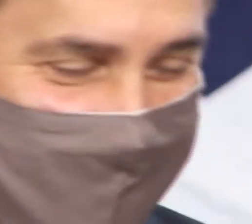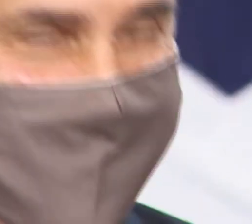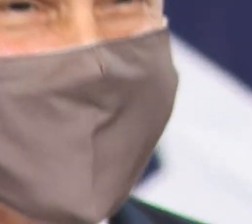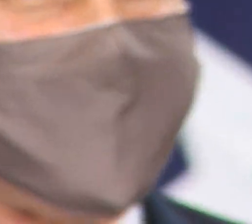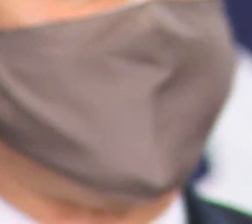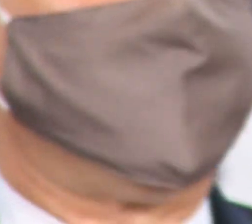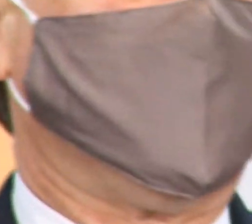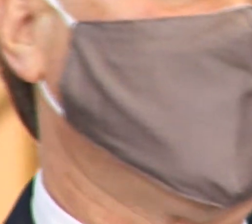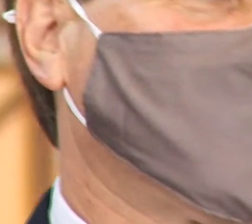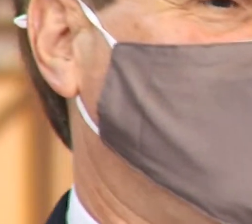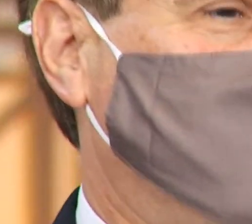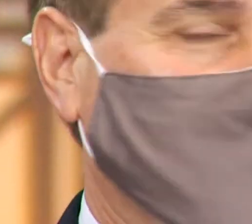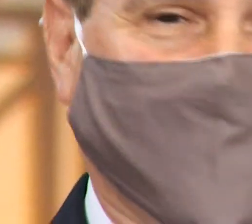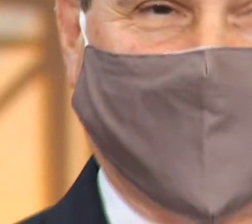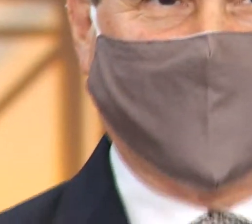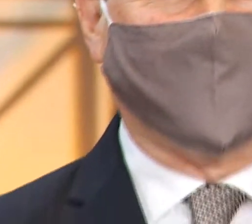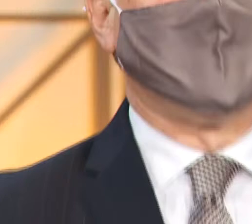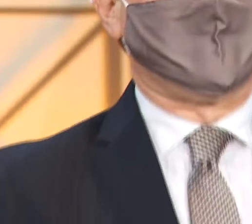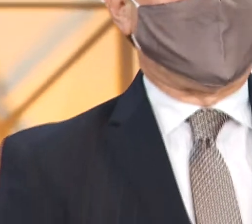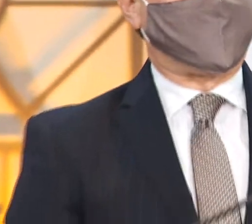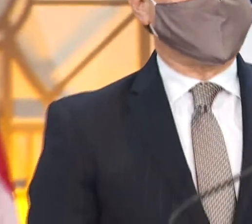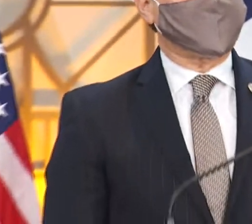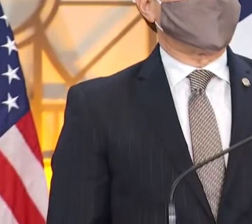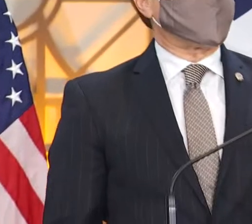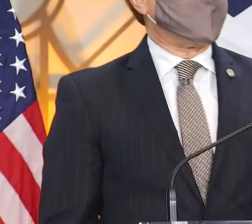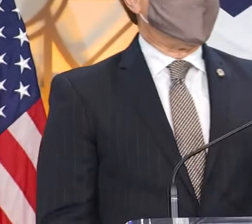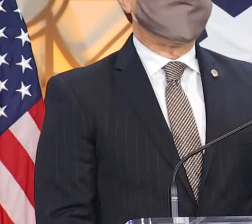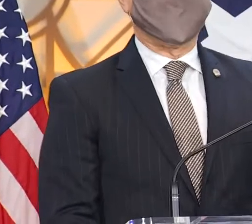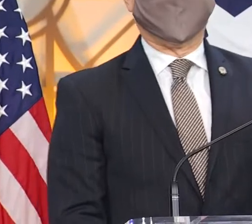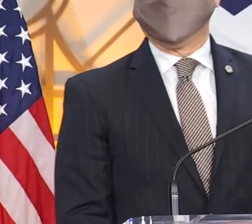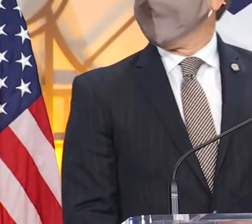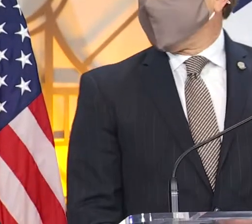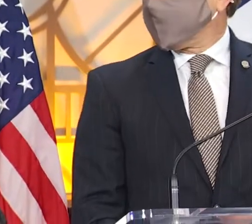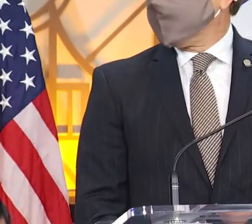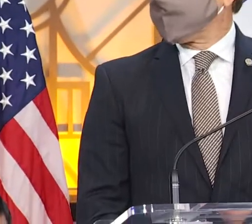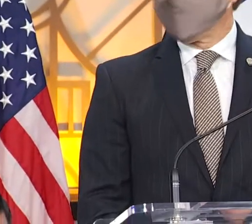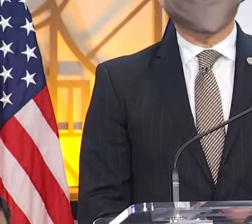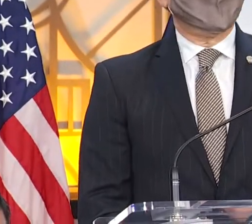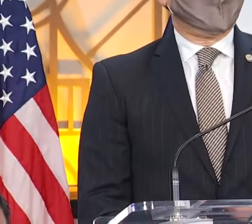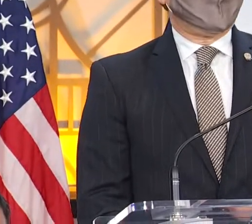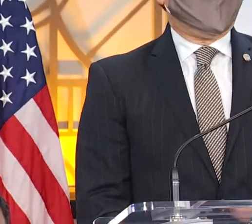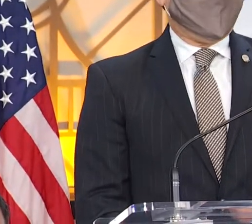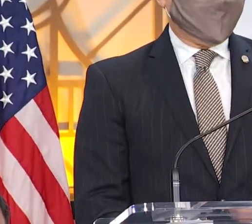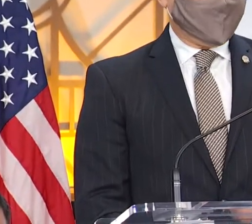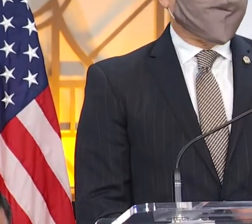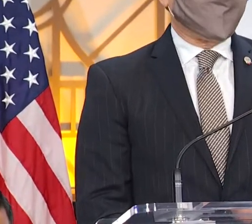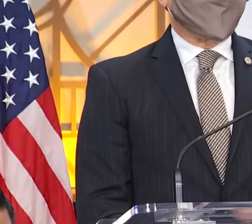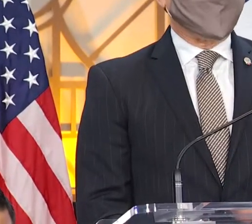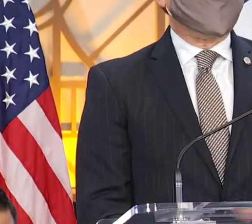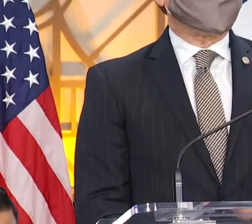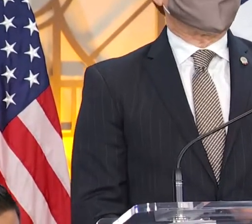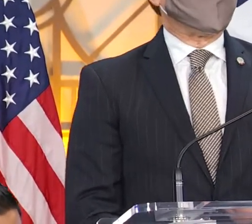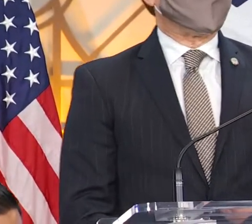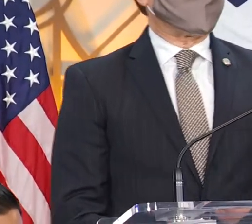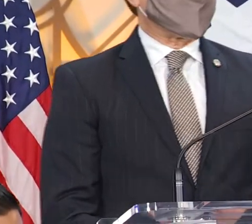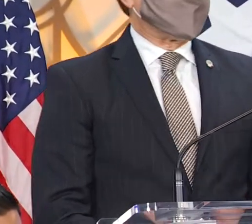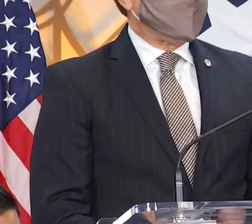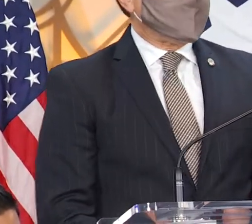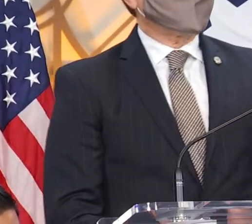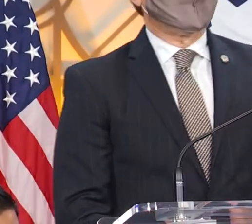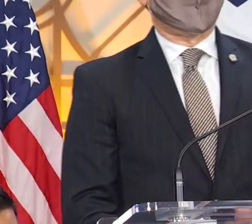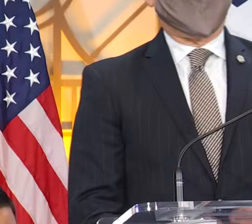Muy buenas tardes, bienvenidos. Primero que nada, aprovecho esta oportunidad para agradecer a las universidades que